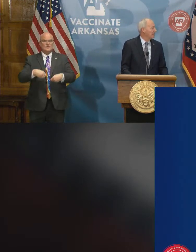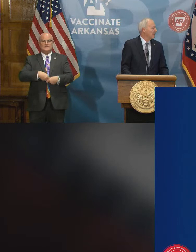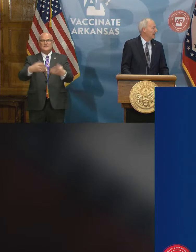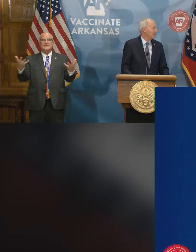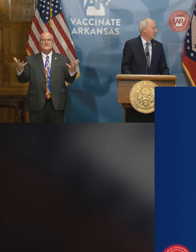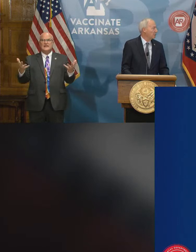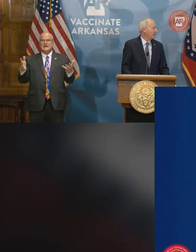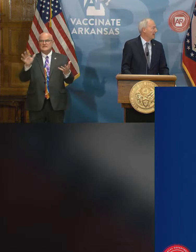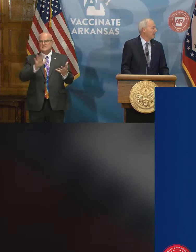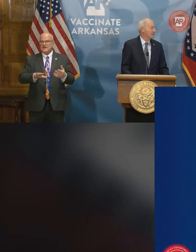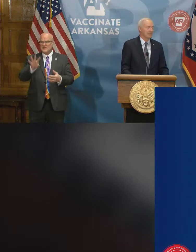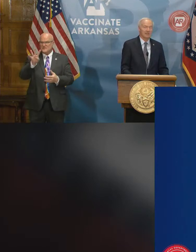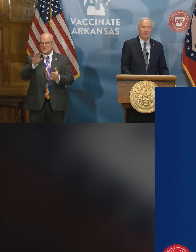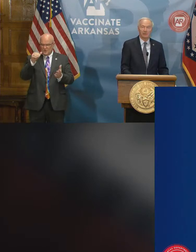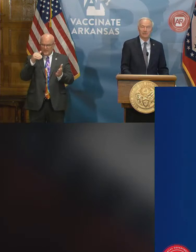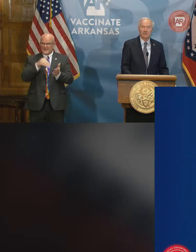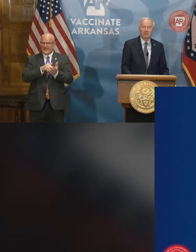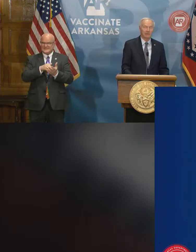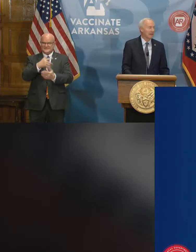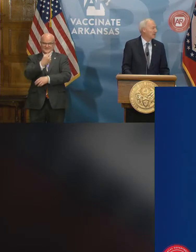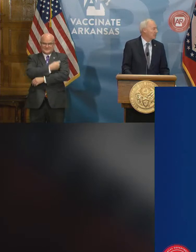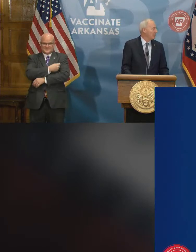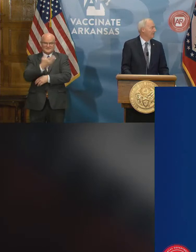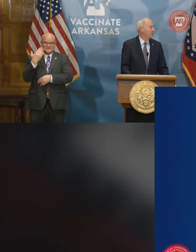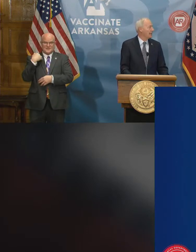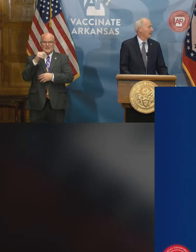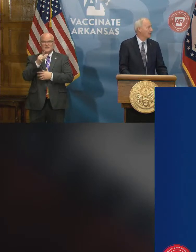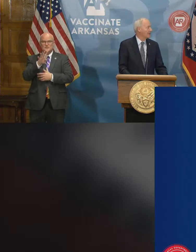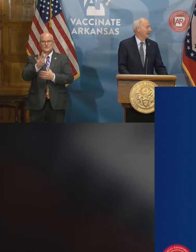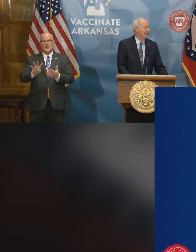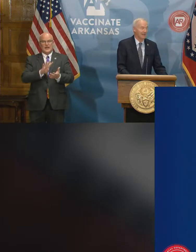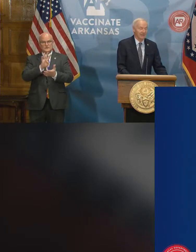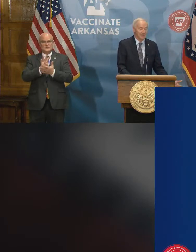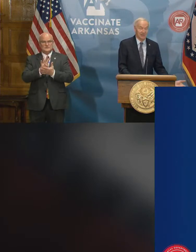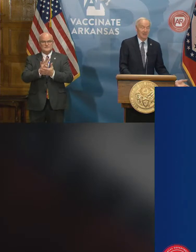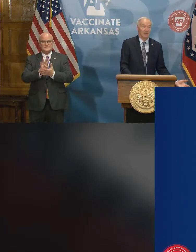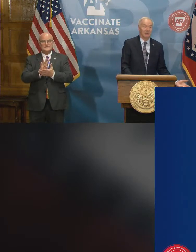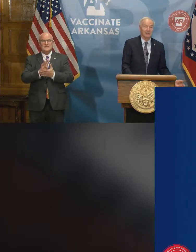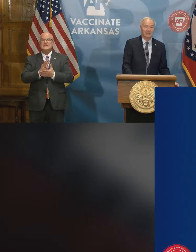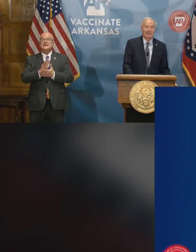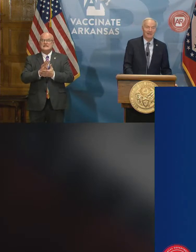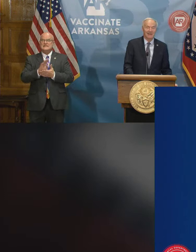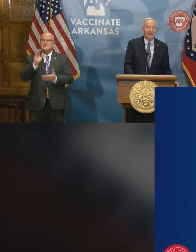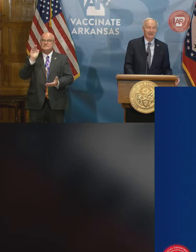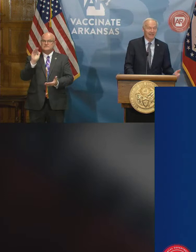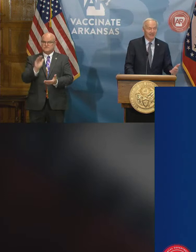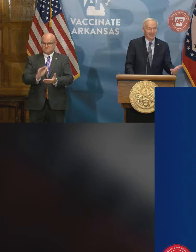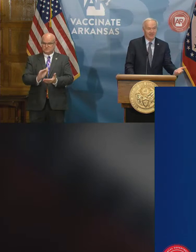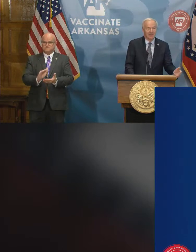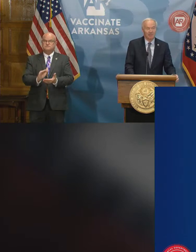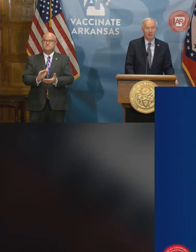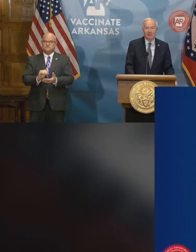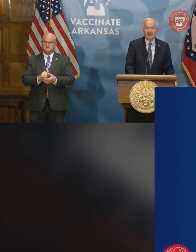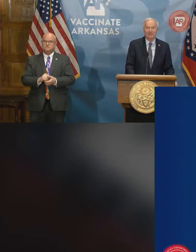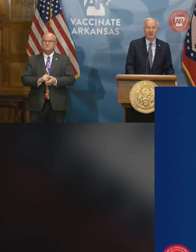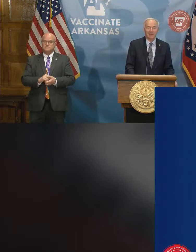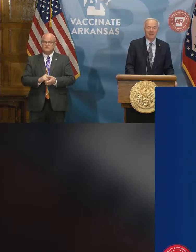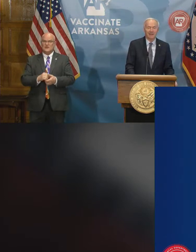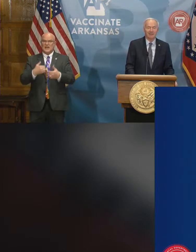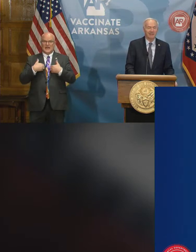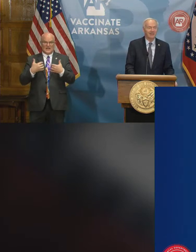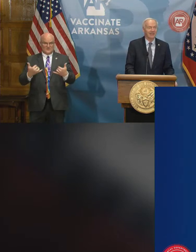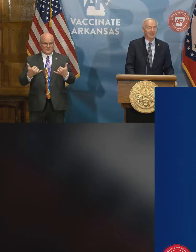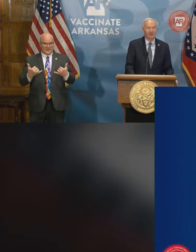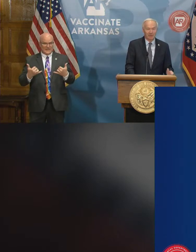out right at 4,000 doses over the last 24 hours. This is low. It is what we have